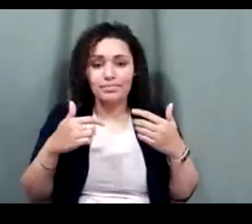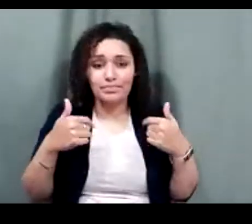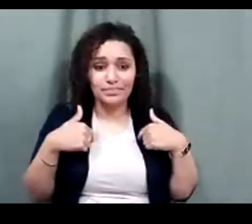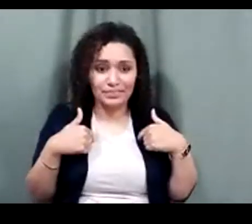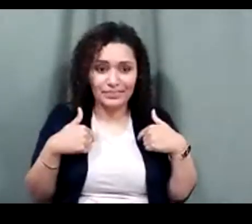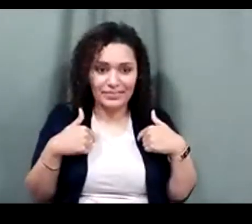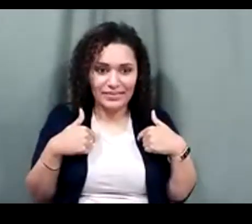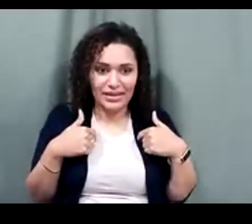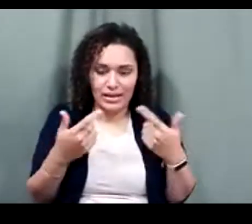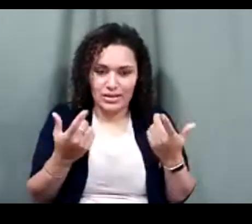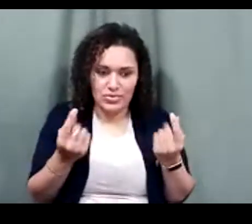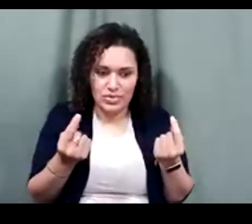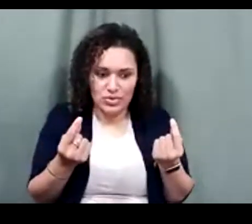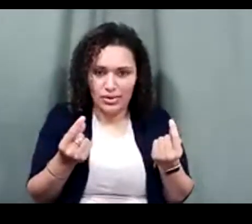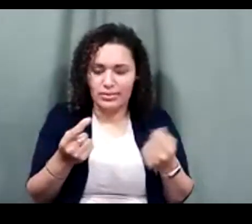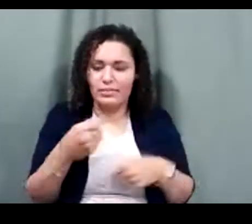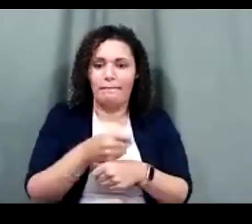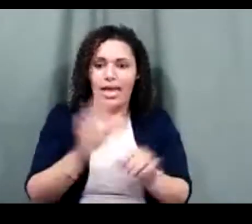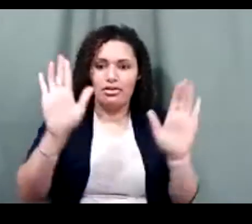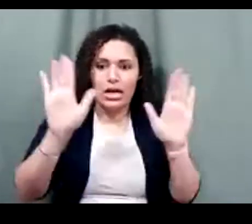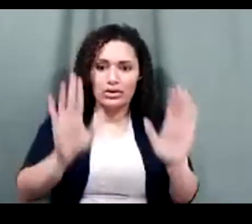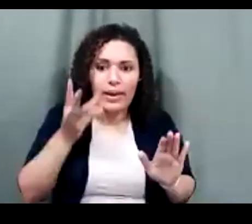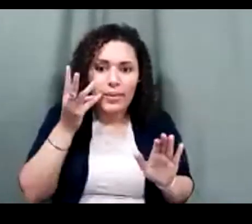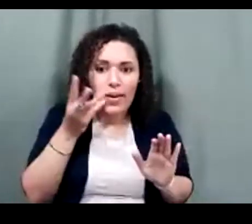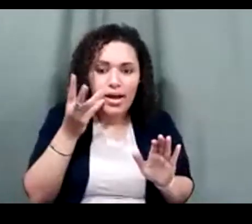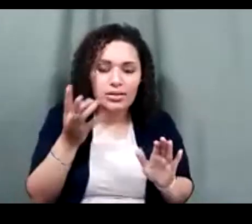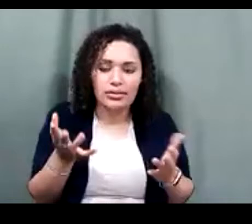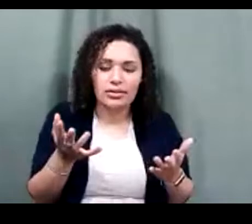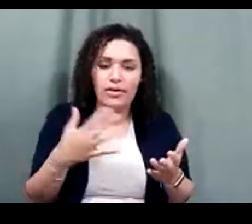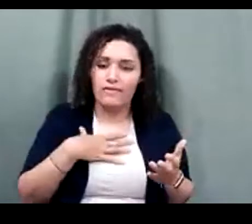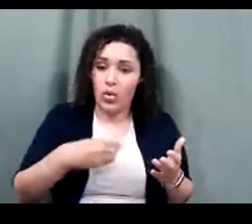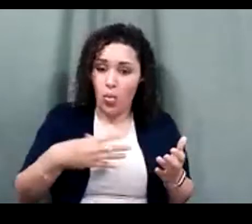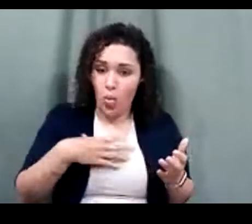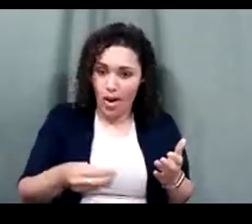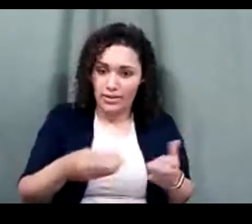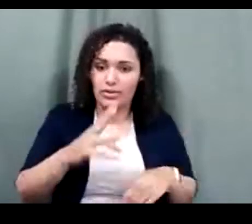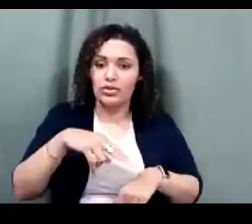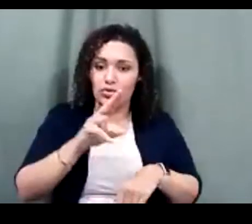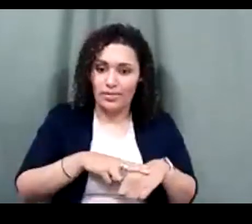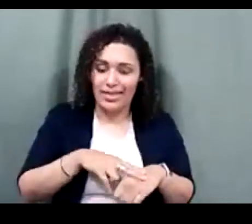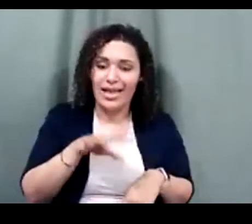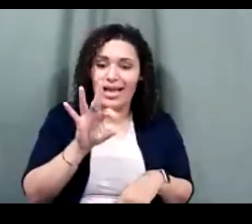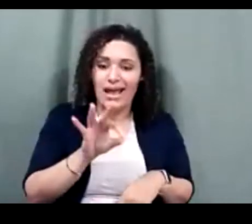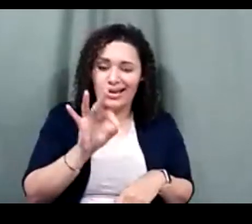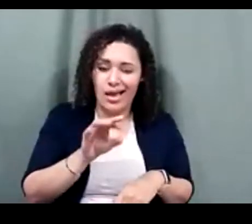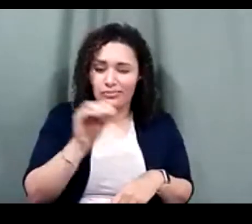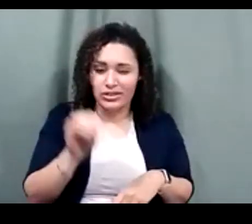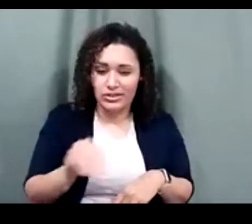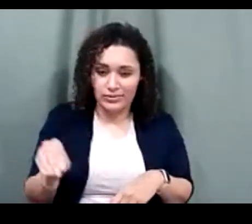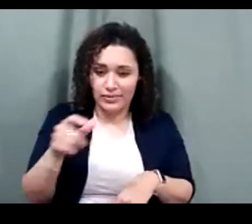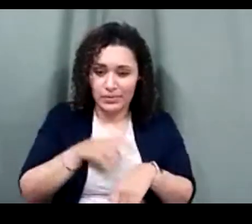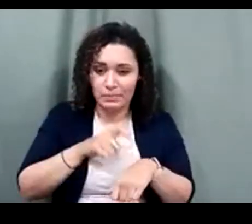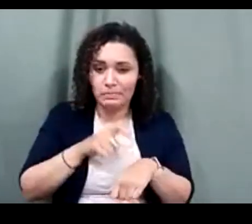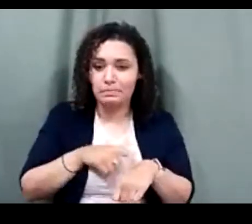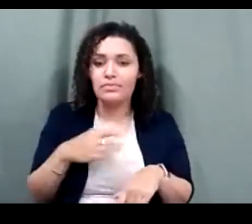going to make a great wine? And for whites, usually I'd say 99% of the time,